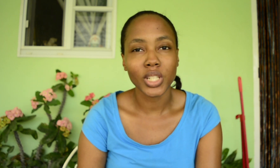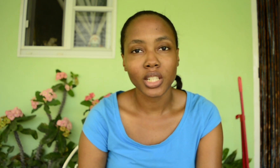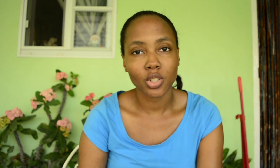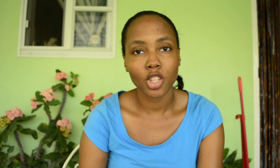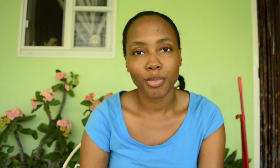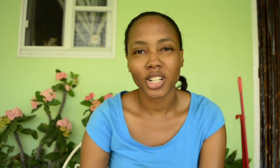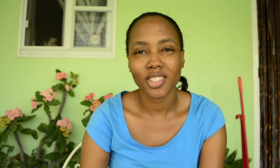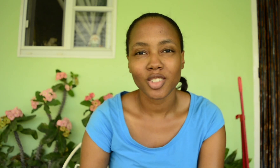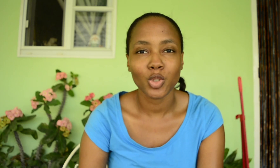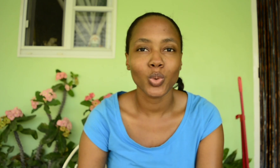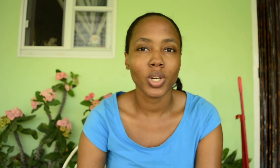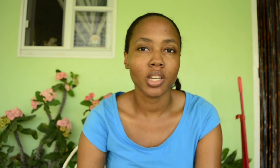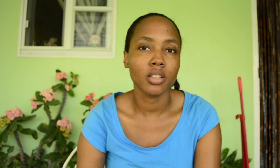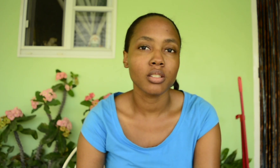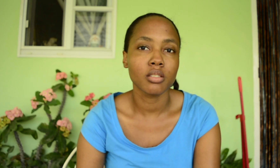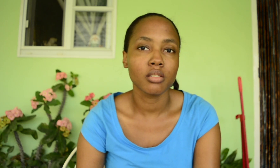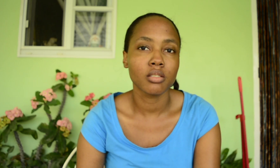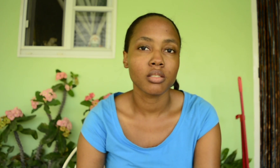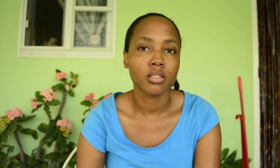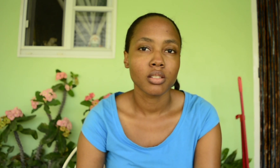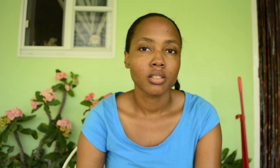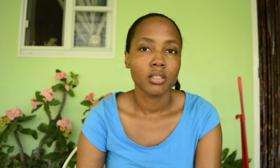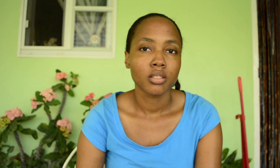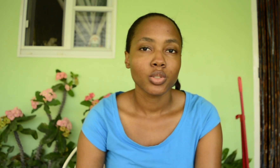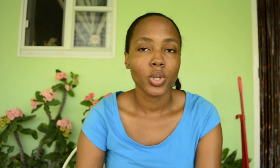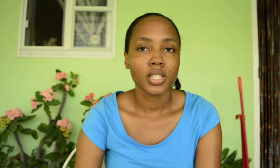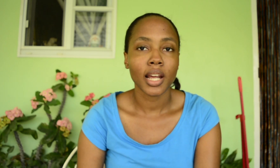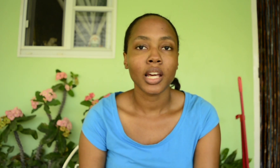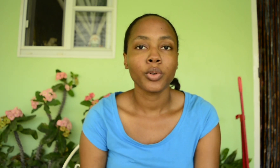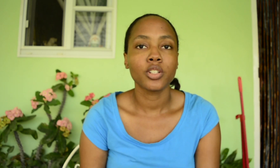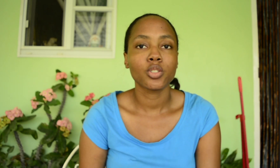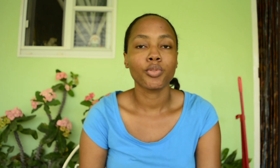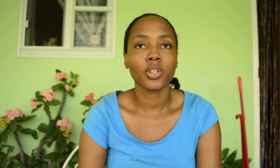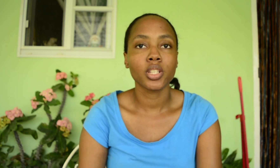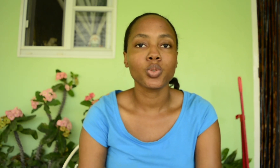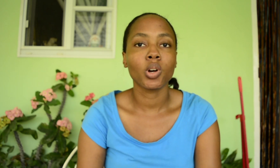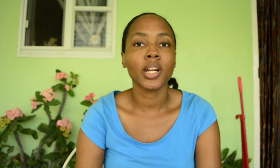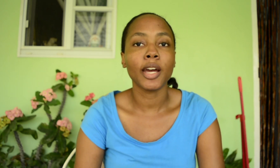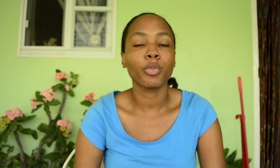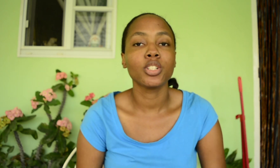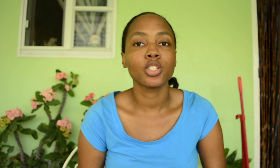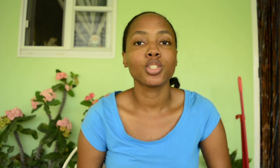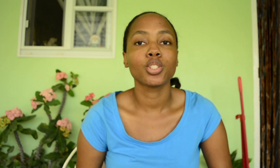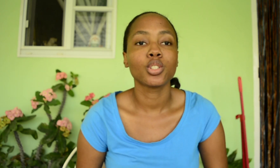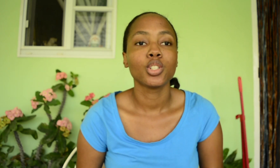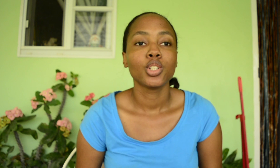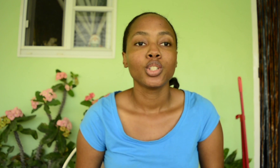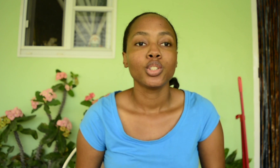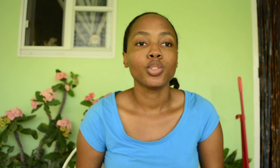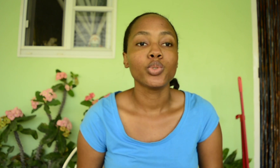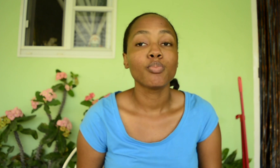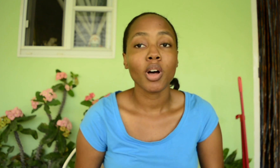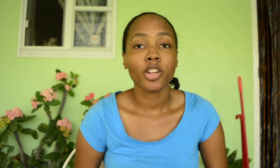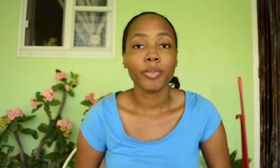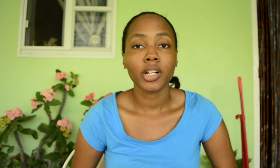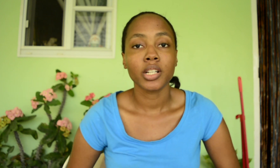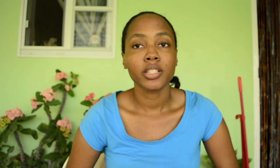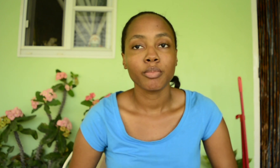unique to the person who is doing sign language. So for this one, I'm going to use mother because Mary